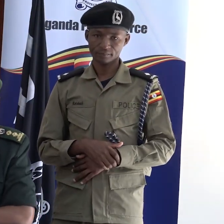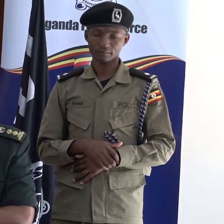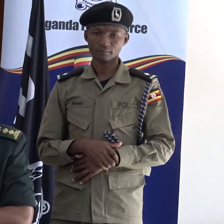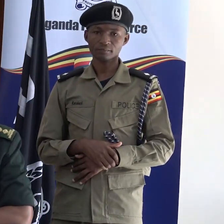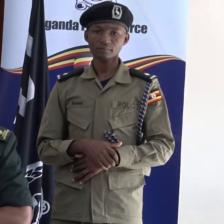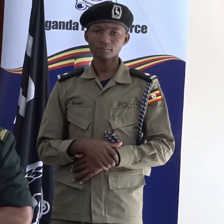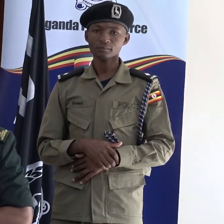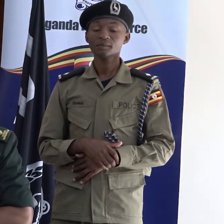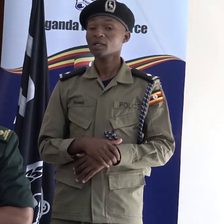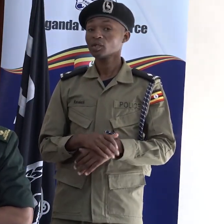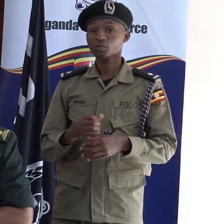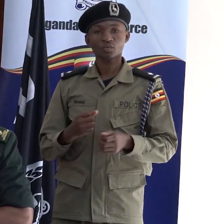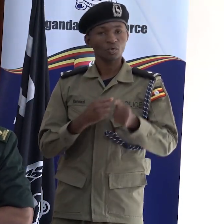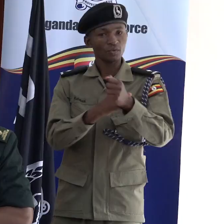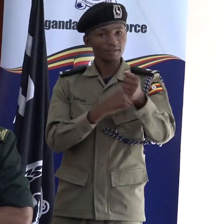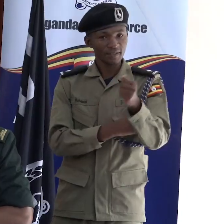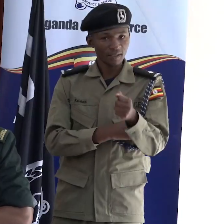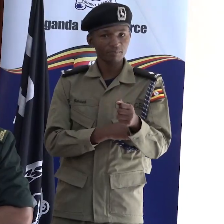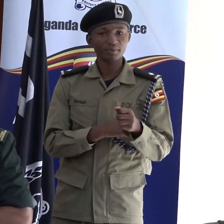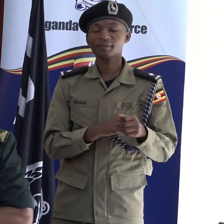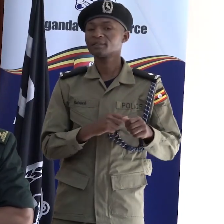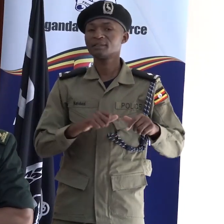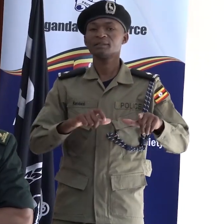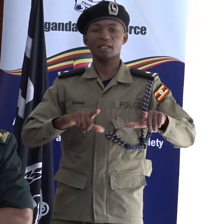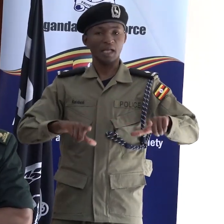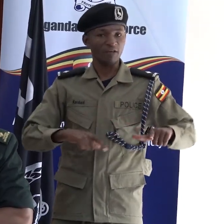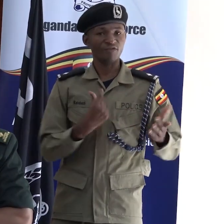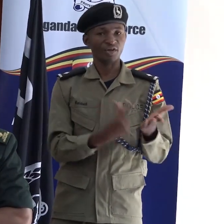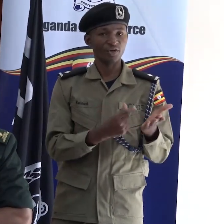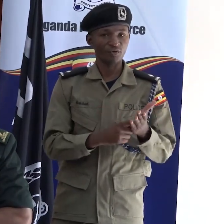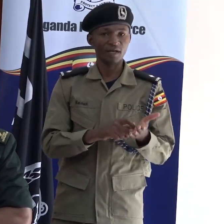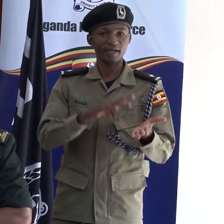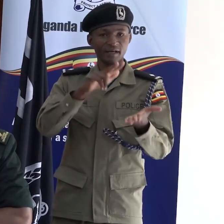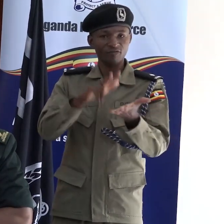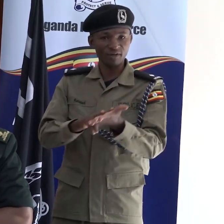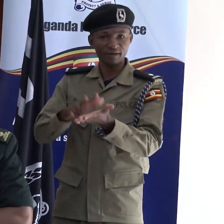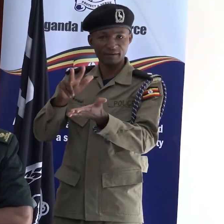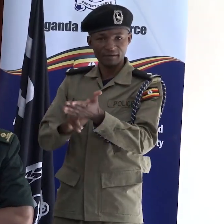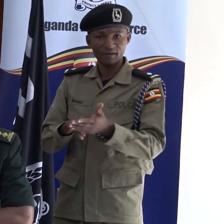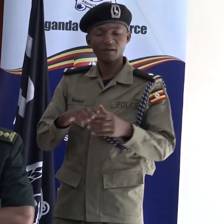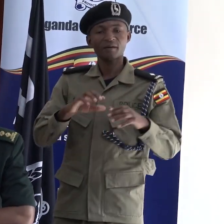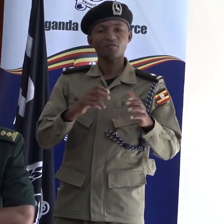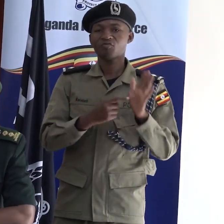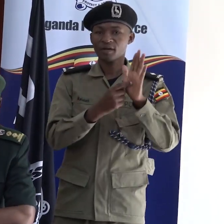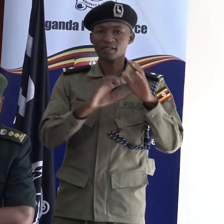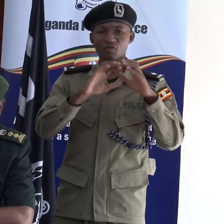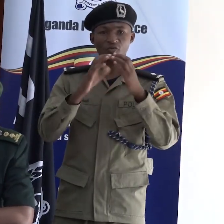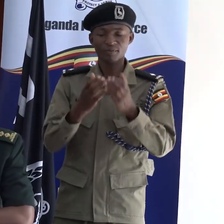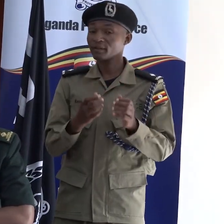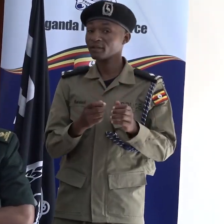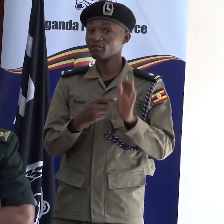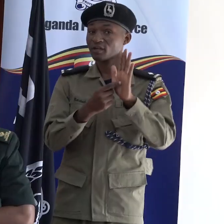To facilitate citizenship verification, particularly for communities like the